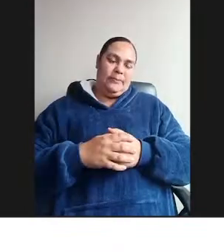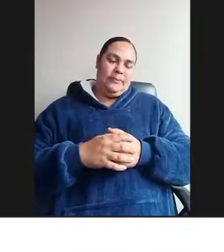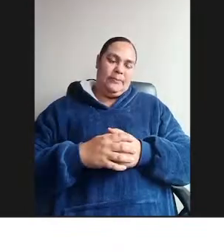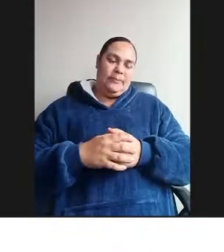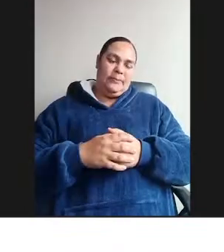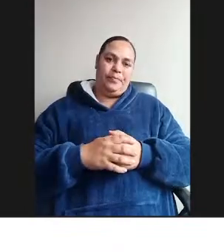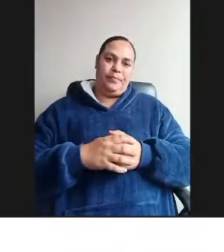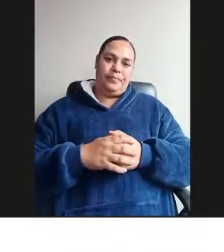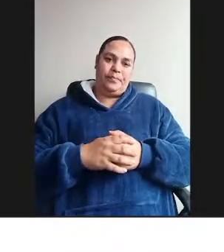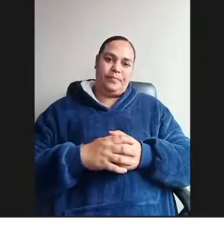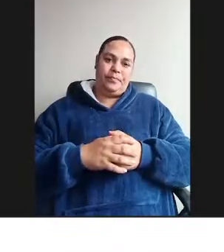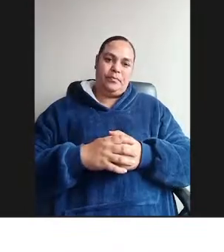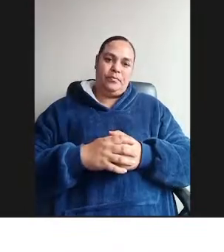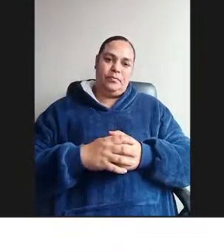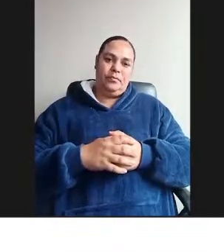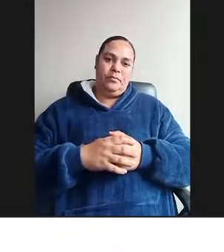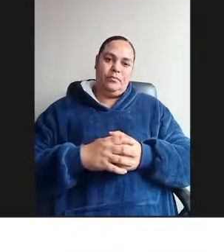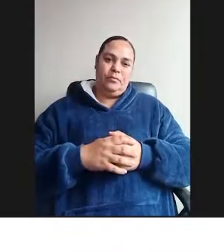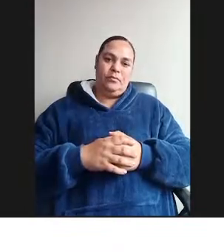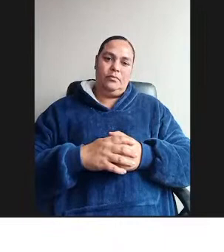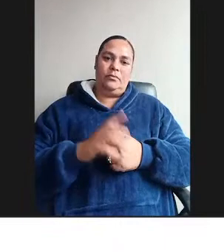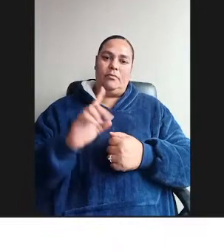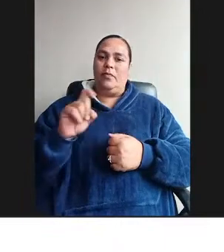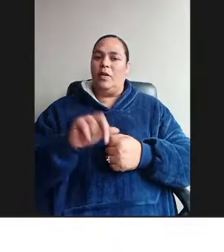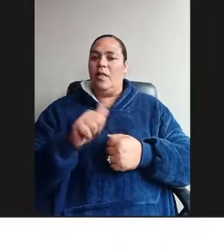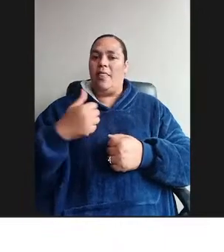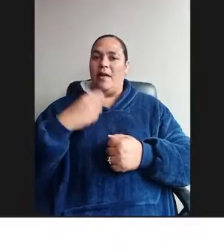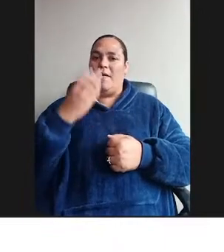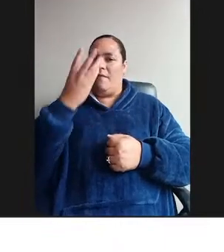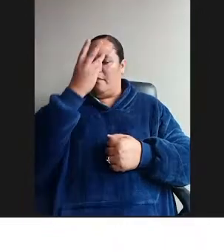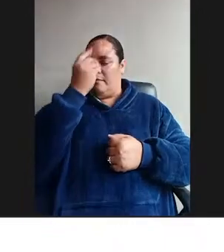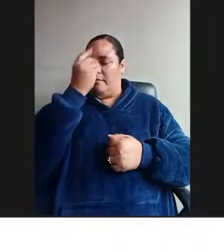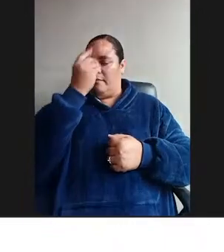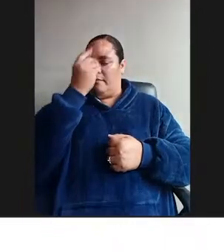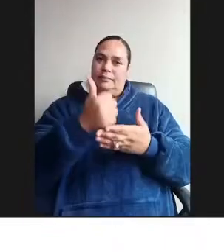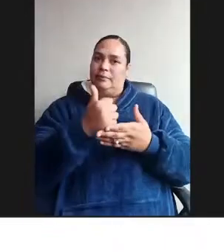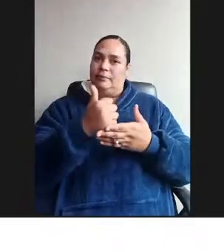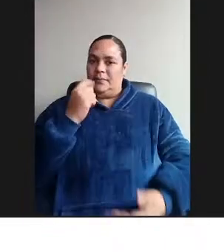The other questions I'm forgetting now, Chair, I need assistance, please.